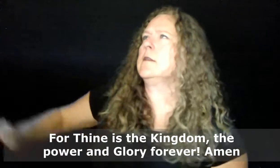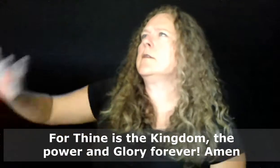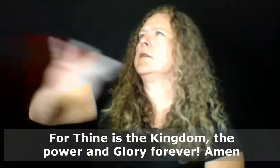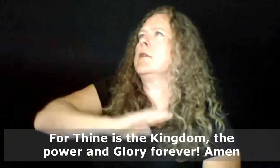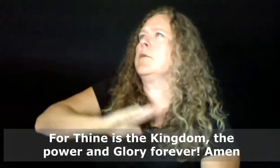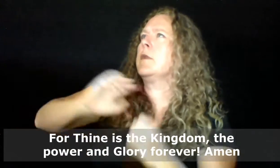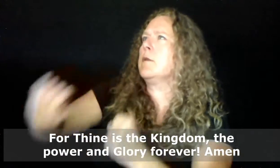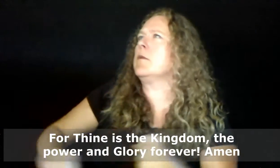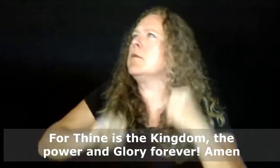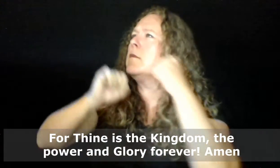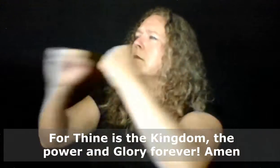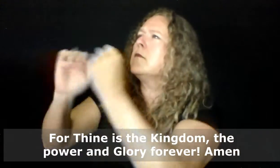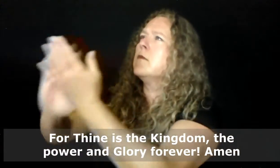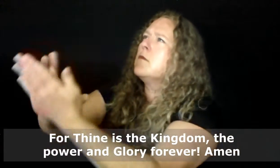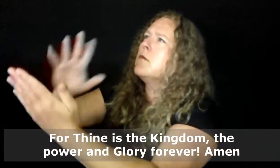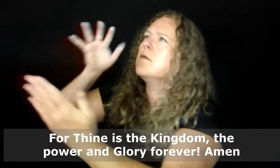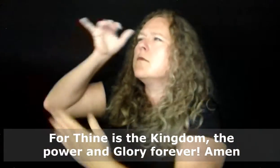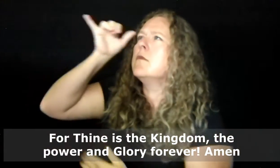Lord, forever.